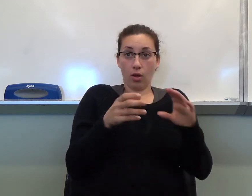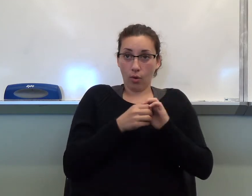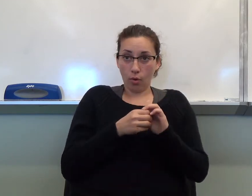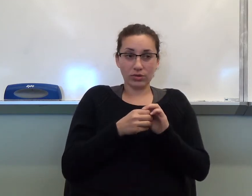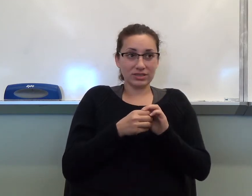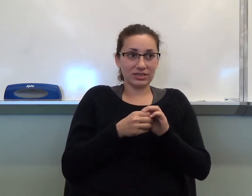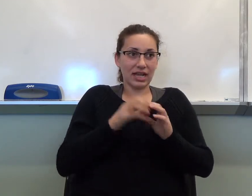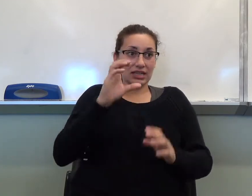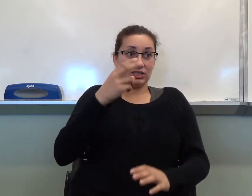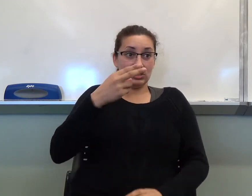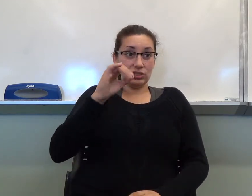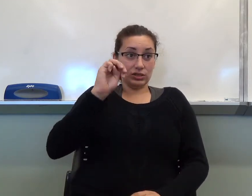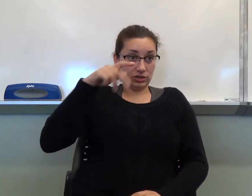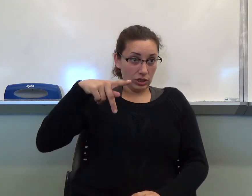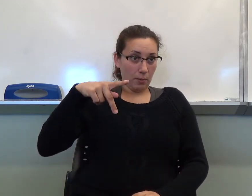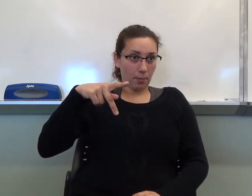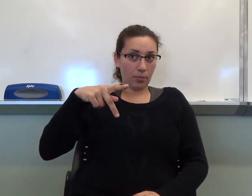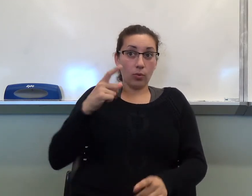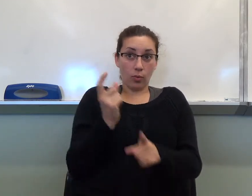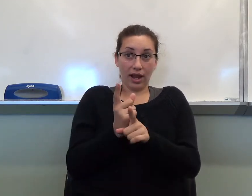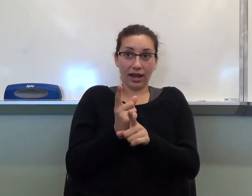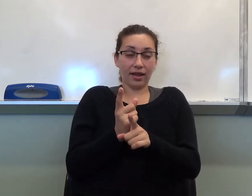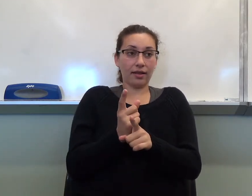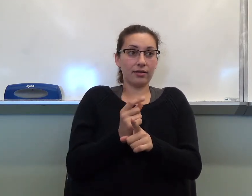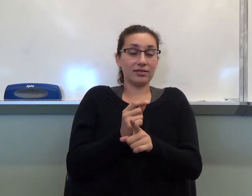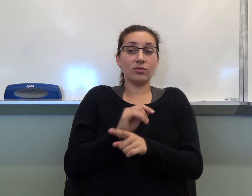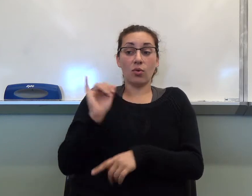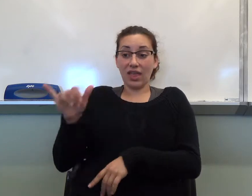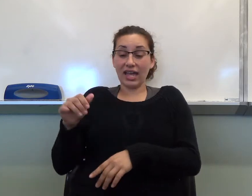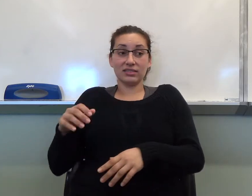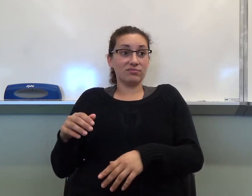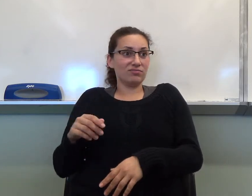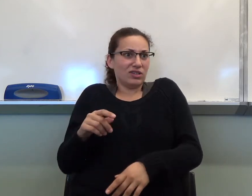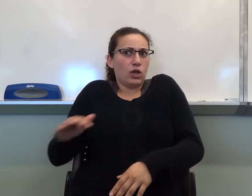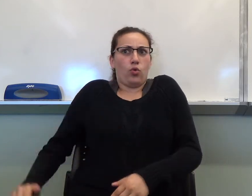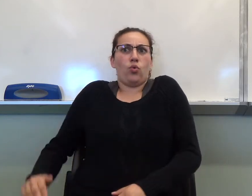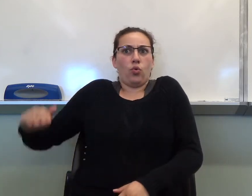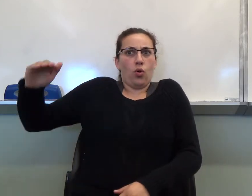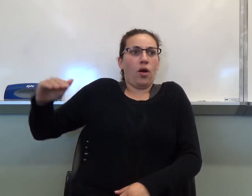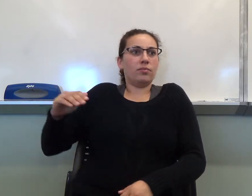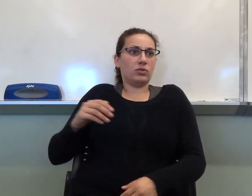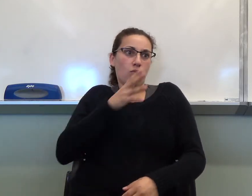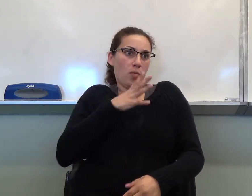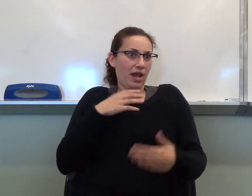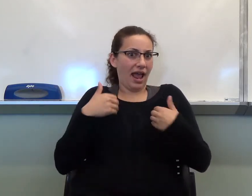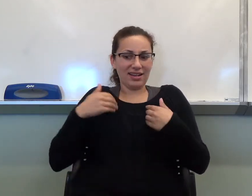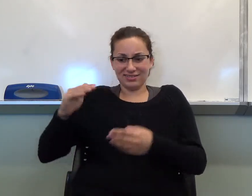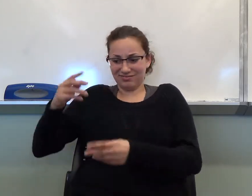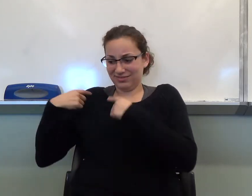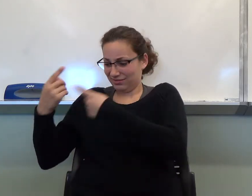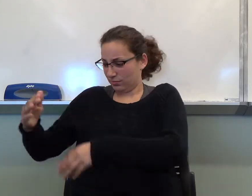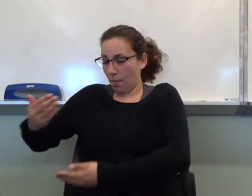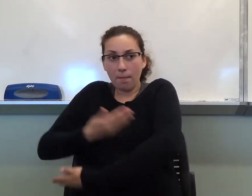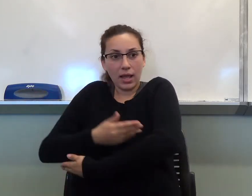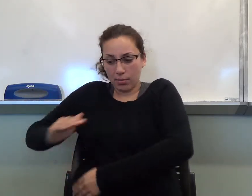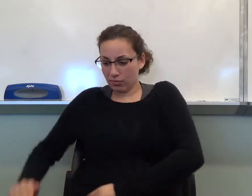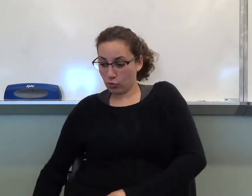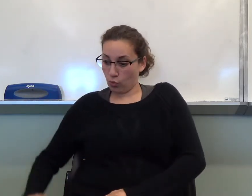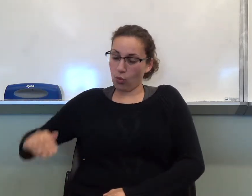had better tell one and the other what units they're using, right? Because we have a U.S. customary system, they have a metric